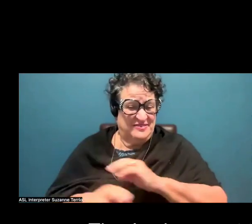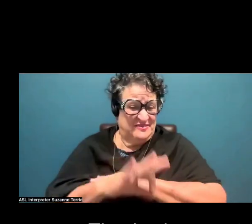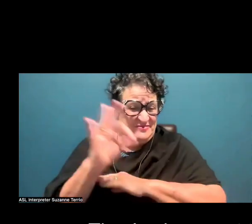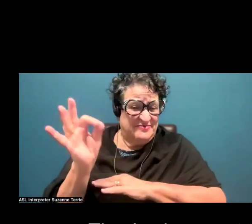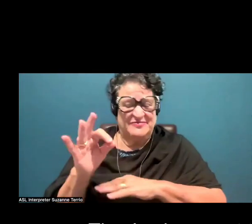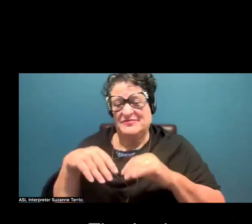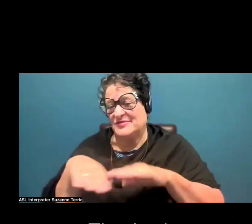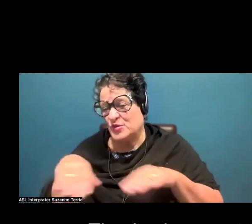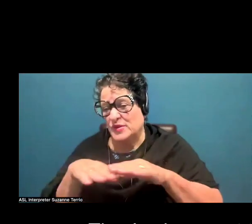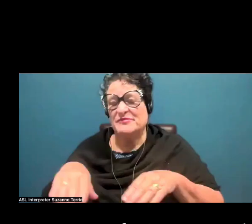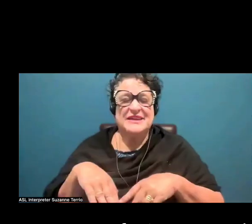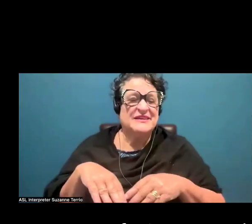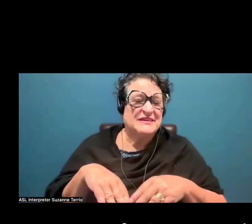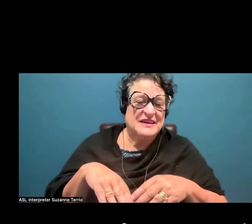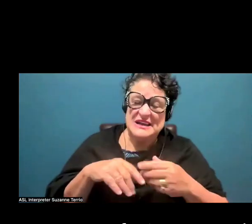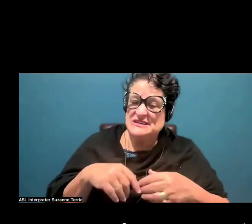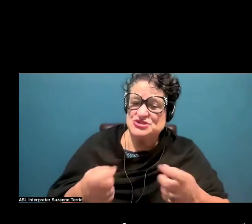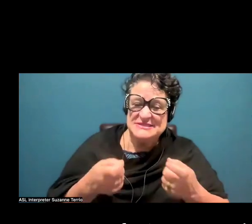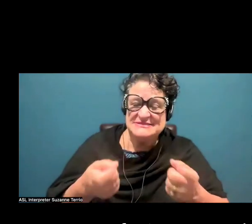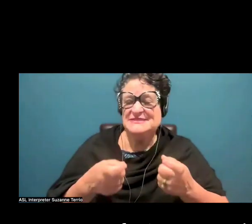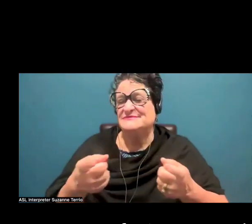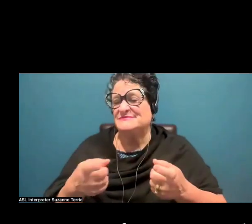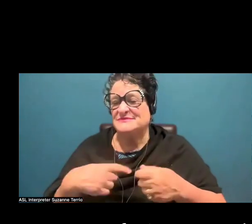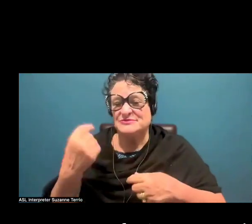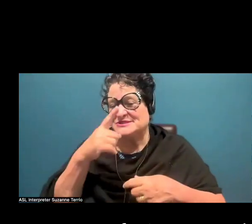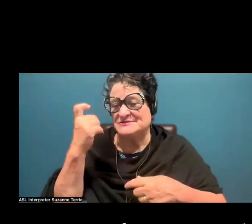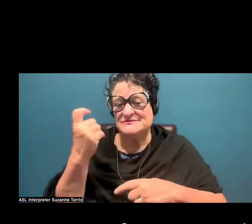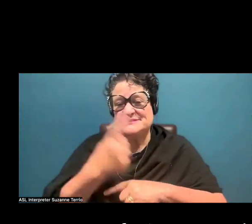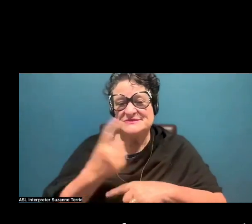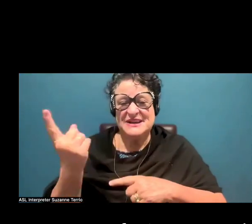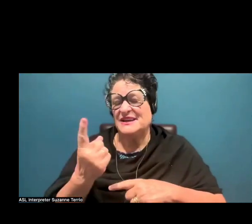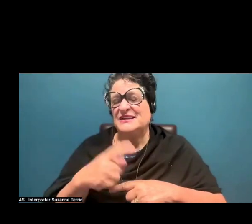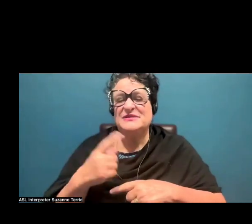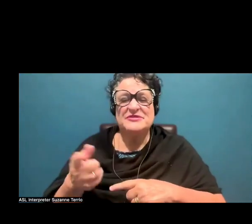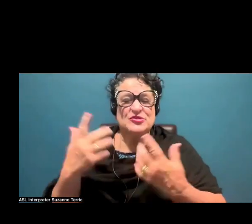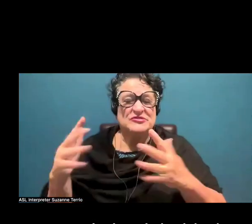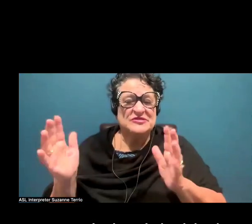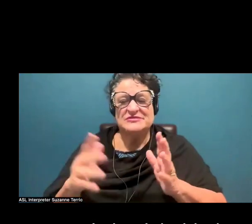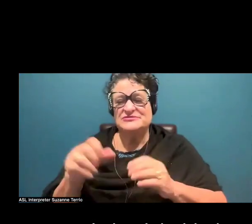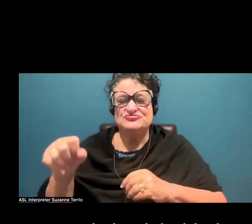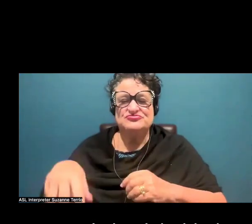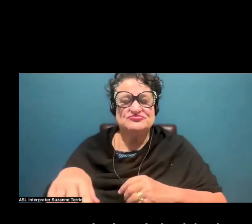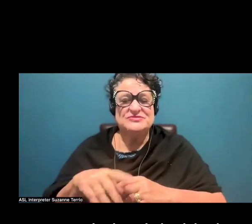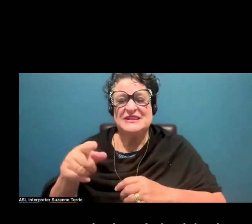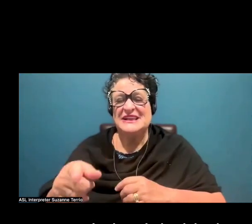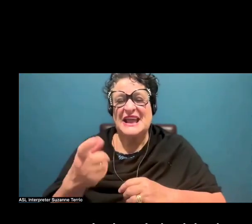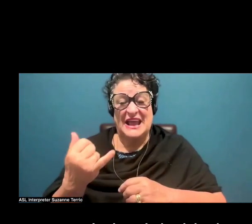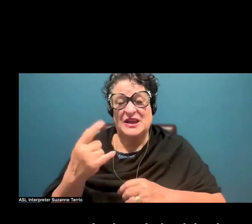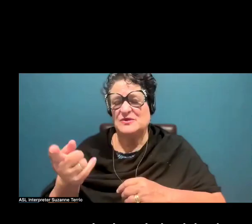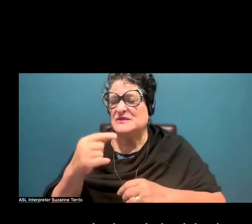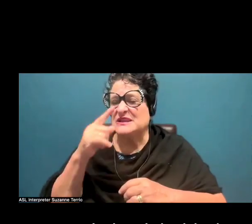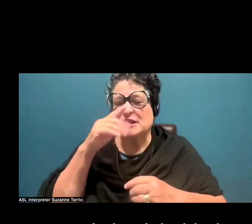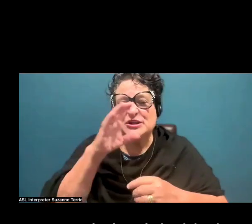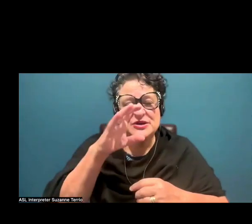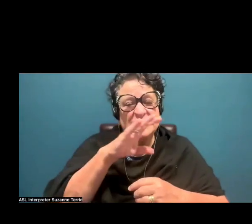swimming, jet skiing, having a perfect summer day before dropping anchor for the night's entertainment. I check behind me, searching for the